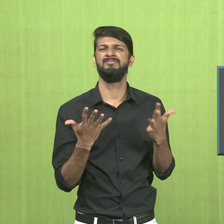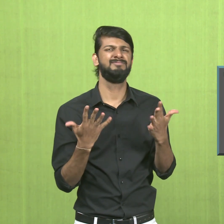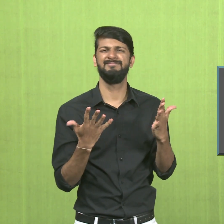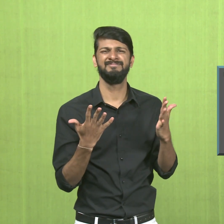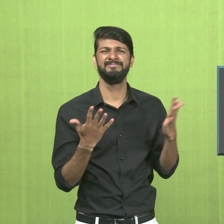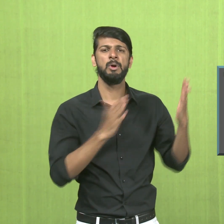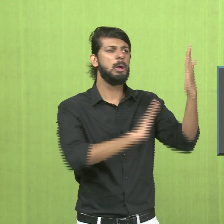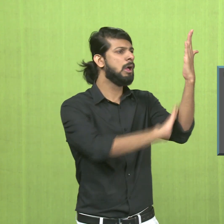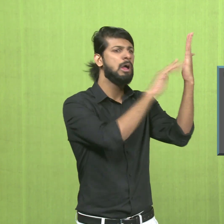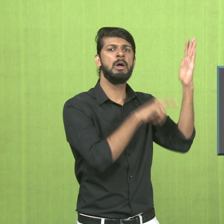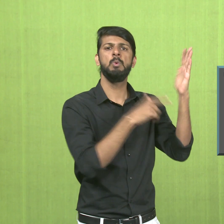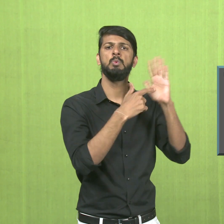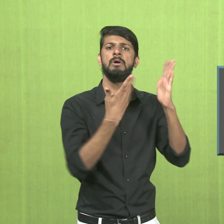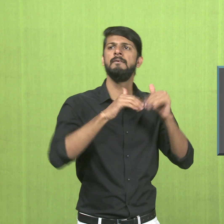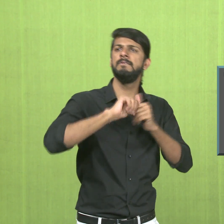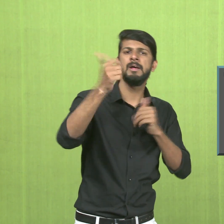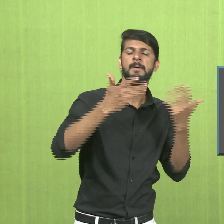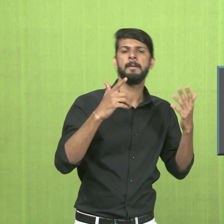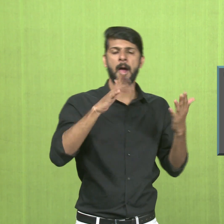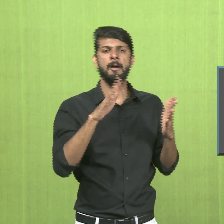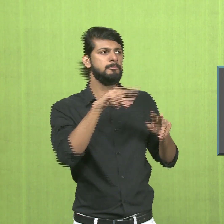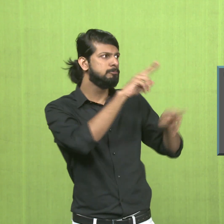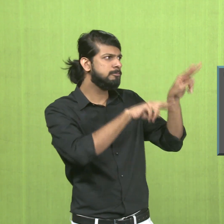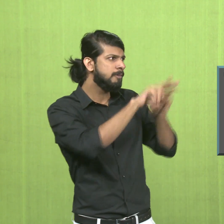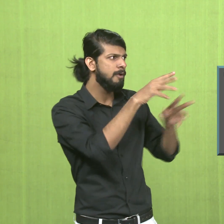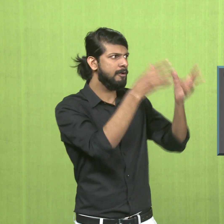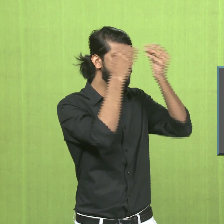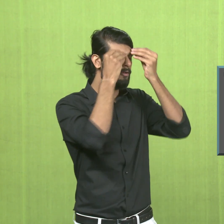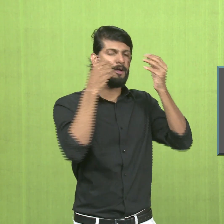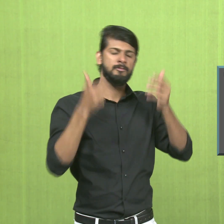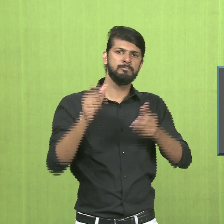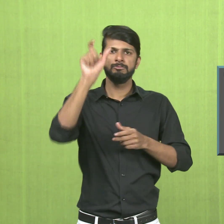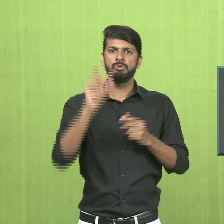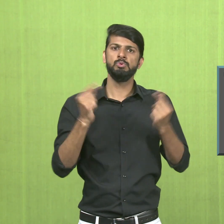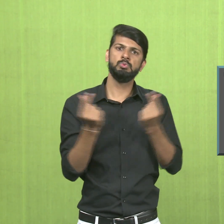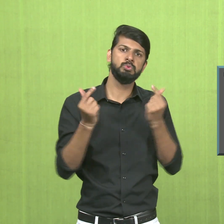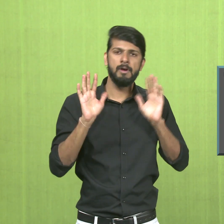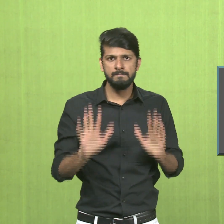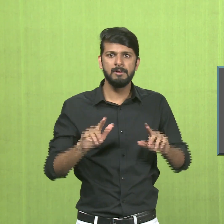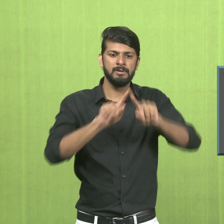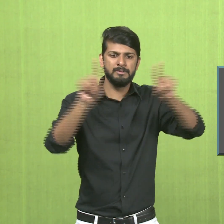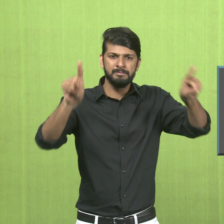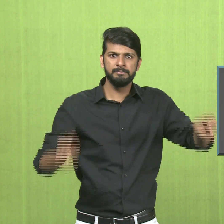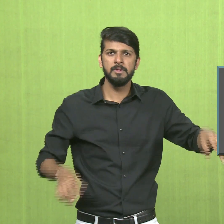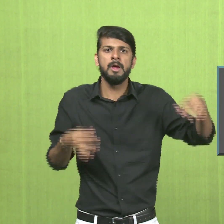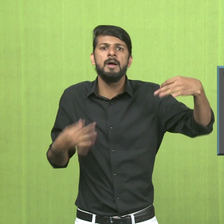sold. They are done in the local community. They are actually made for specific rituals, but these artists are